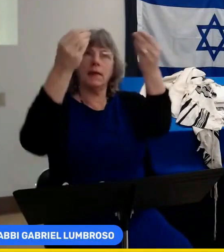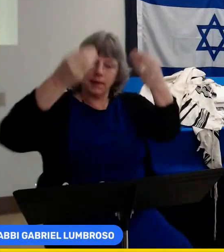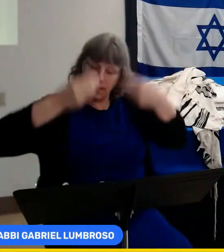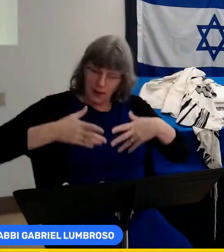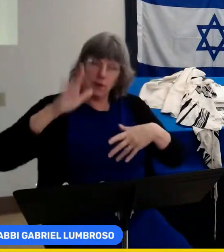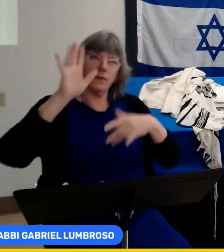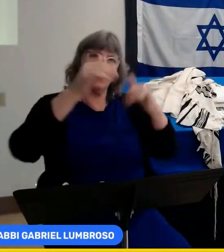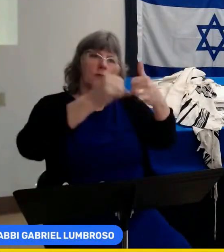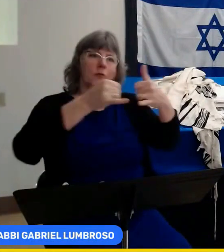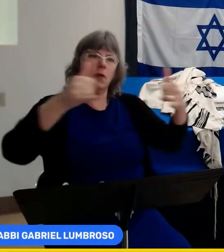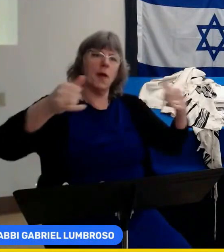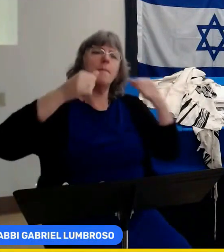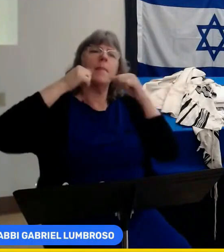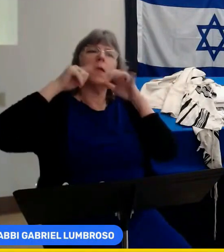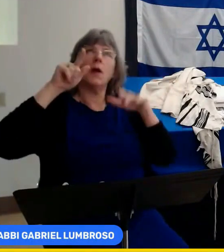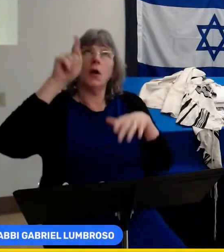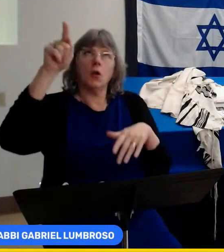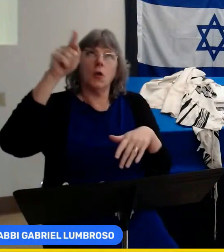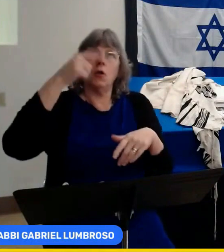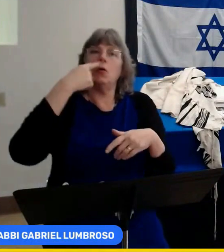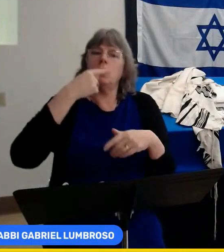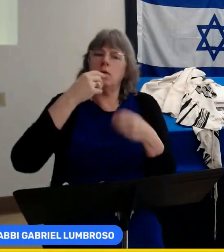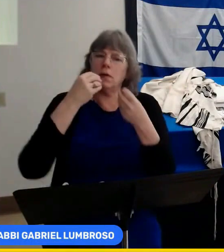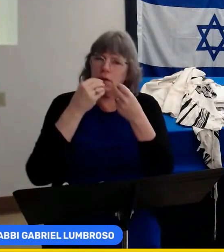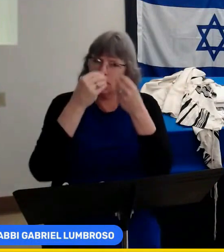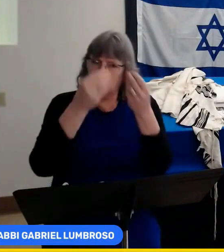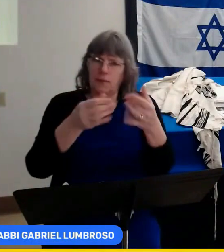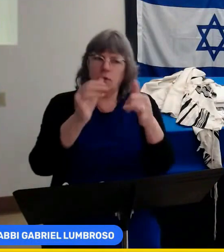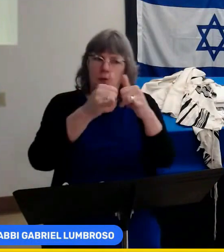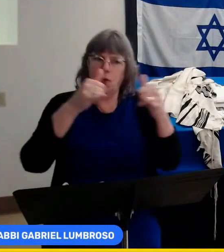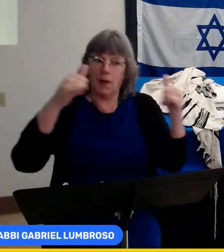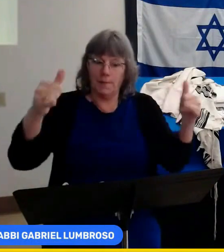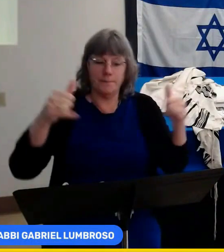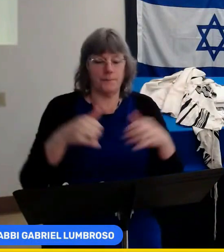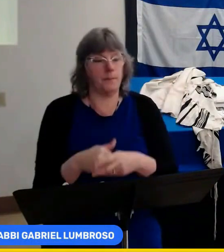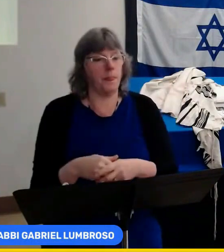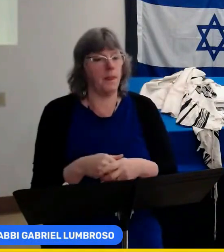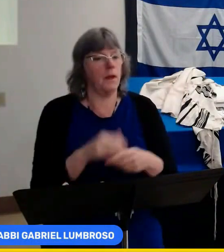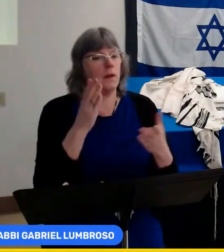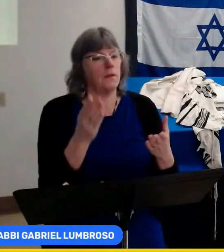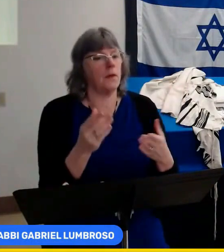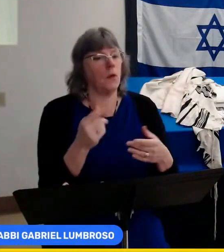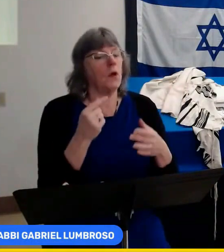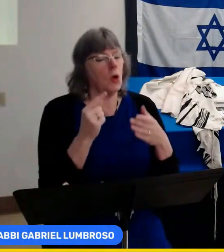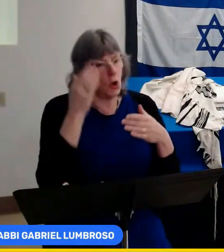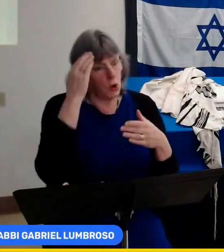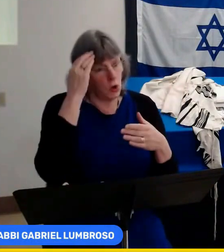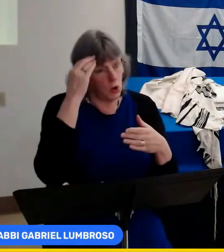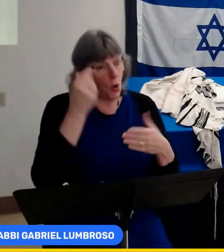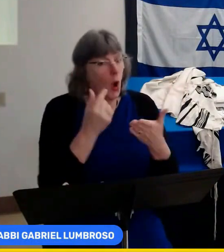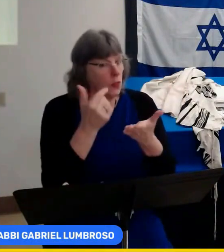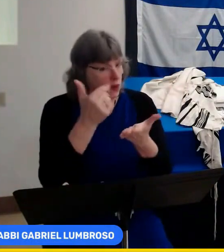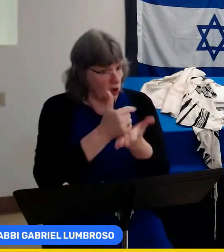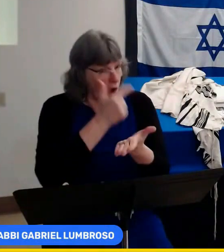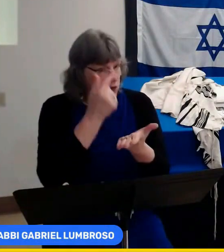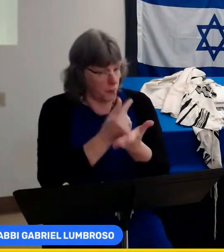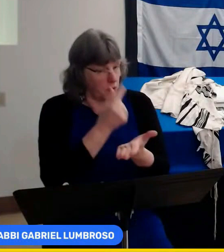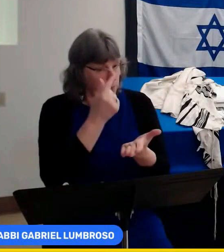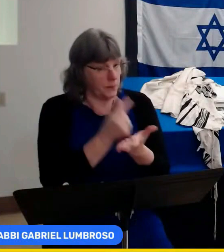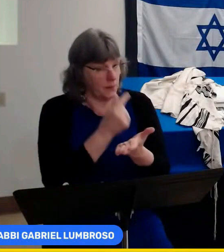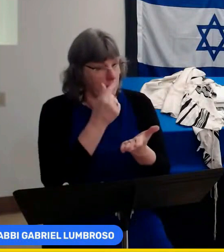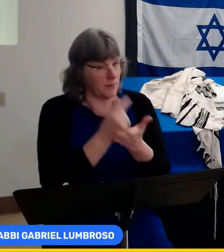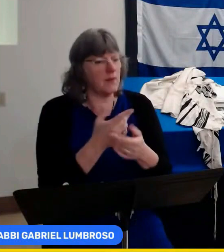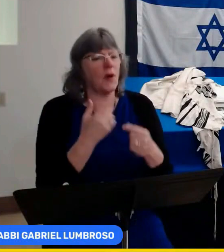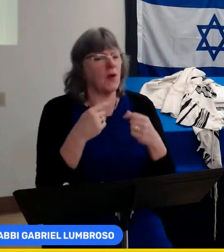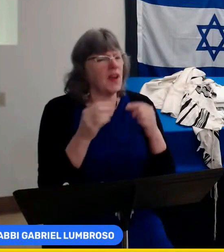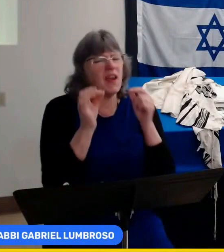Blessed are you, O Lord, giver of the Torah. So this is called the Gospel according to